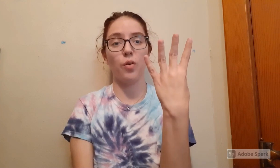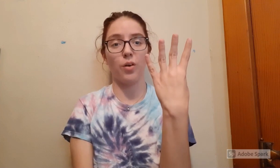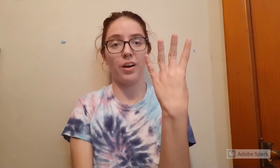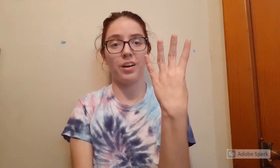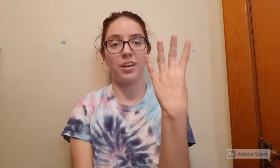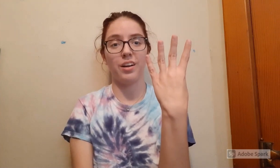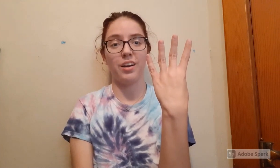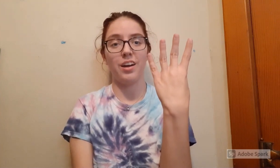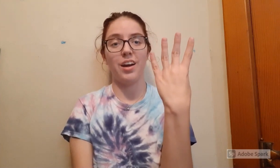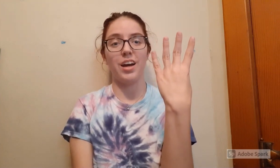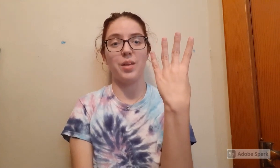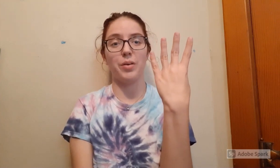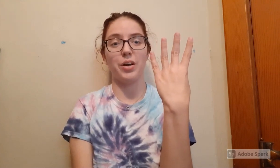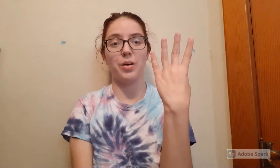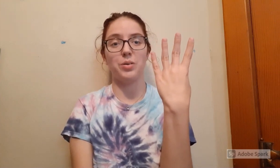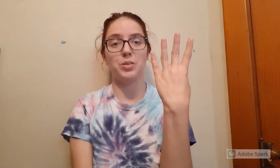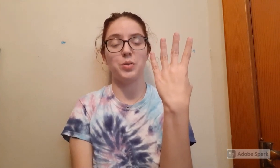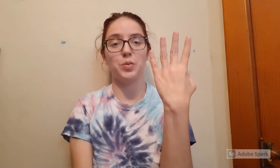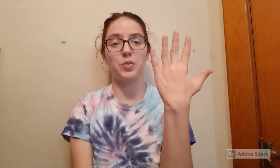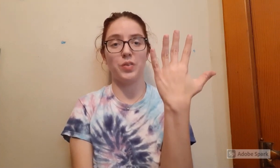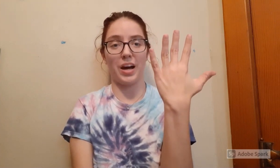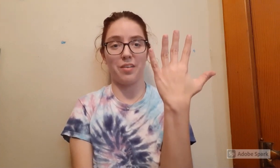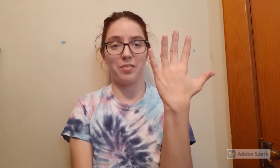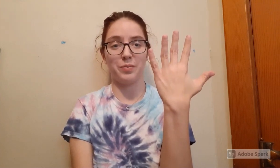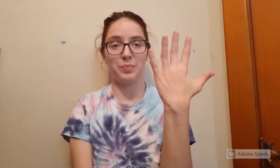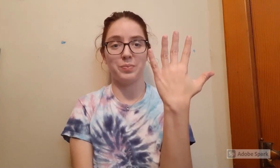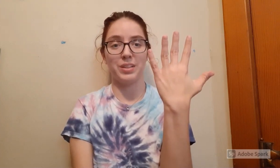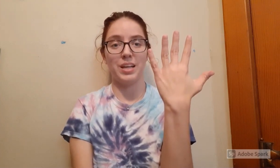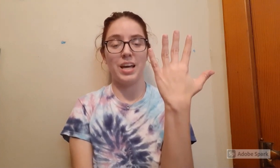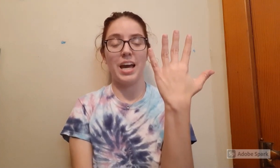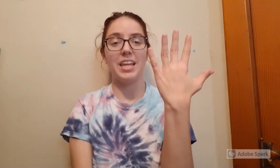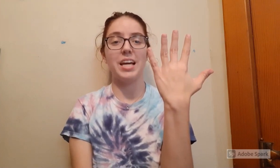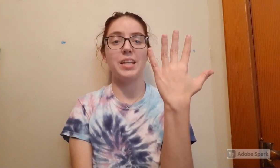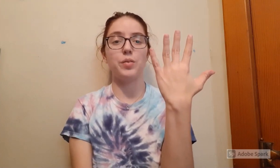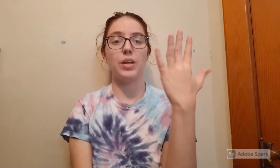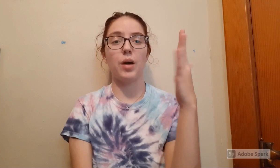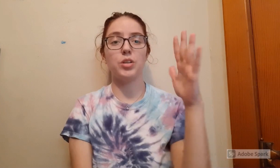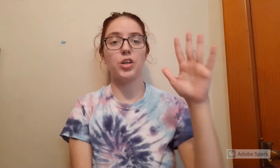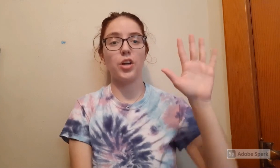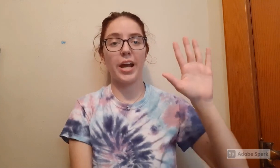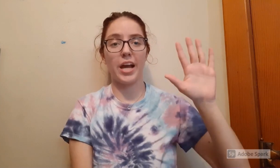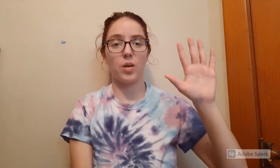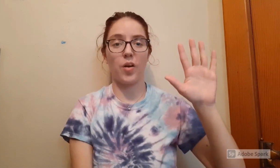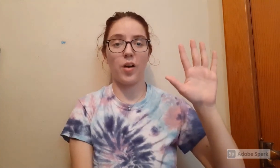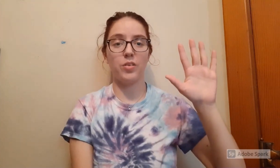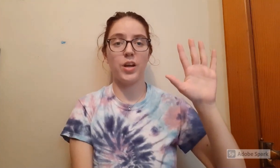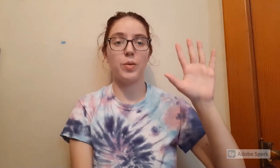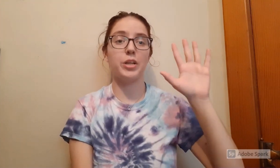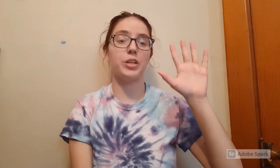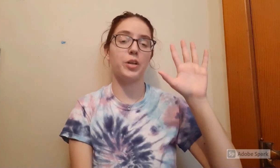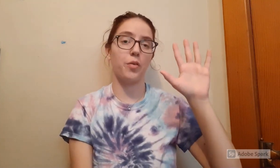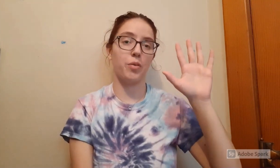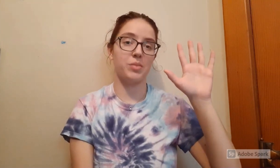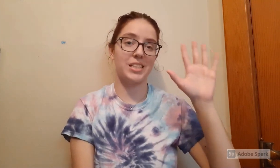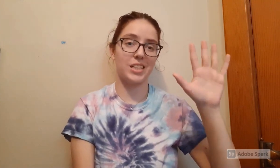4. And then we go to 5. And then now we turn our hand around and we go from 6 through